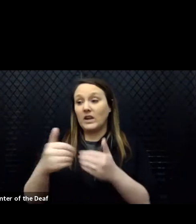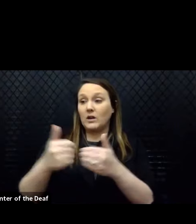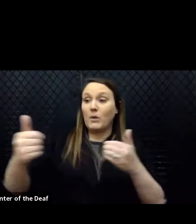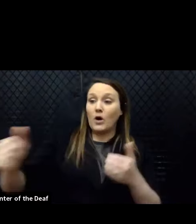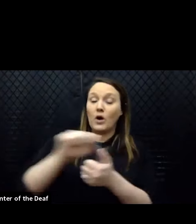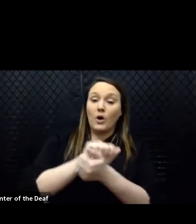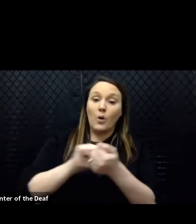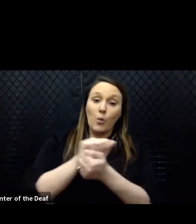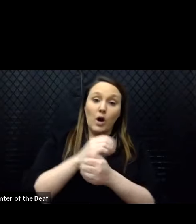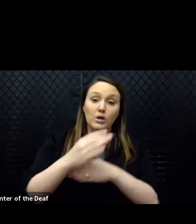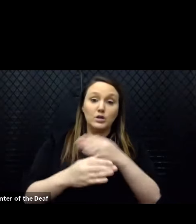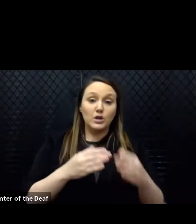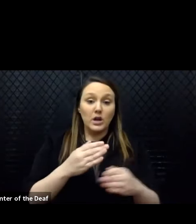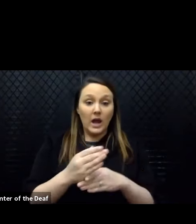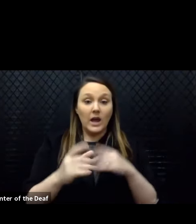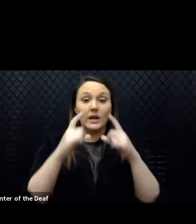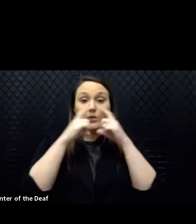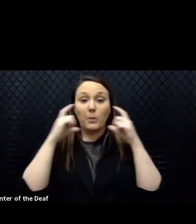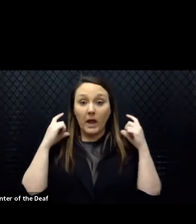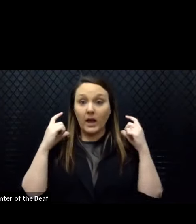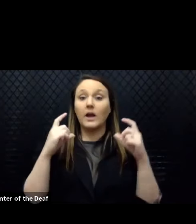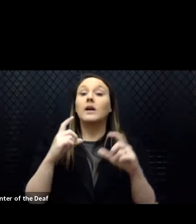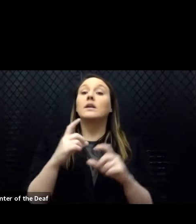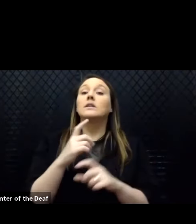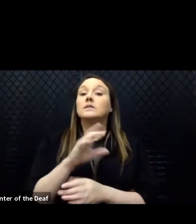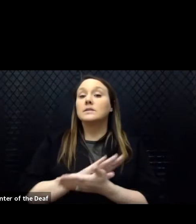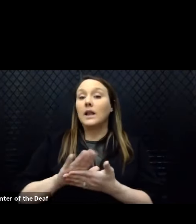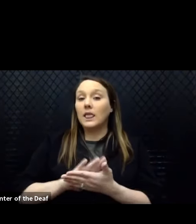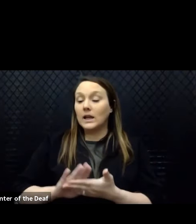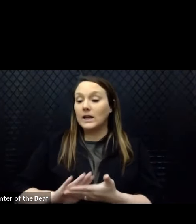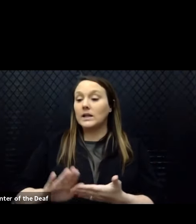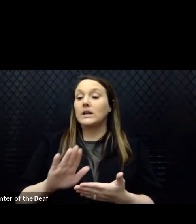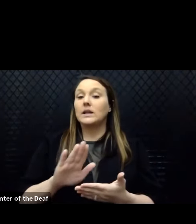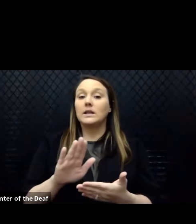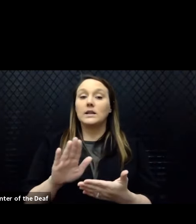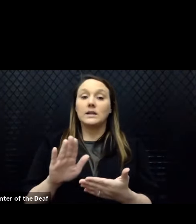frequently, wearing masks when public, cleaning and disinfecting